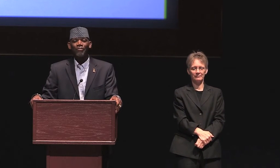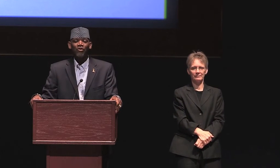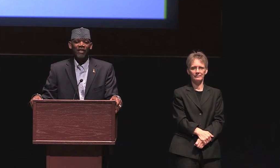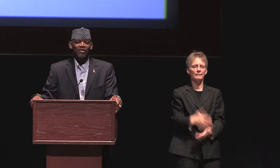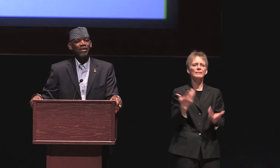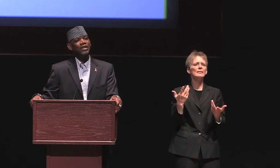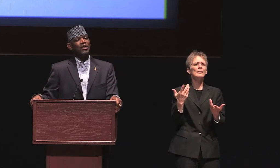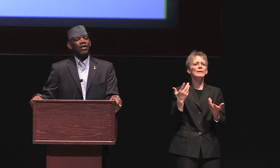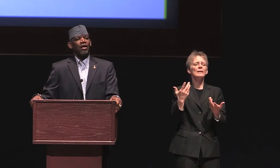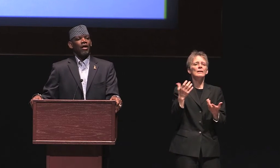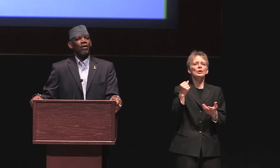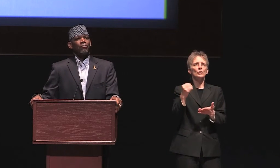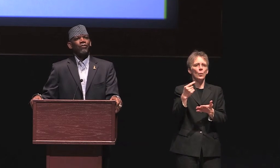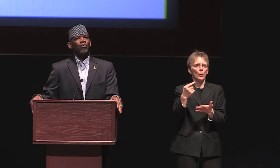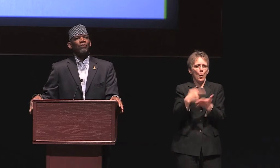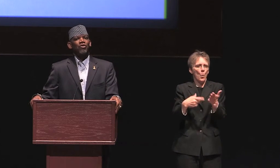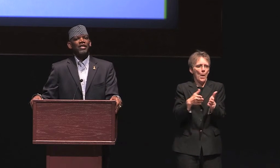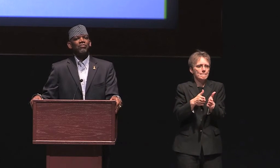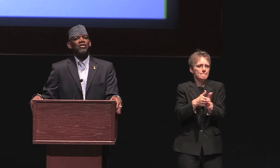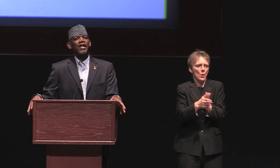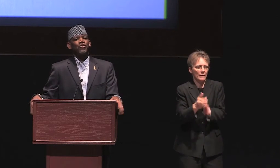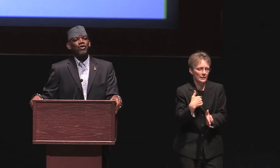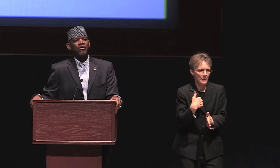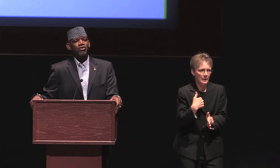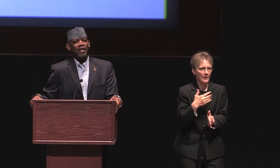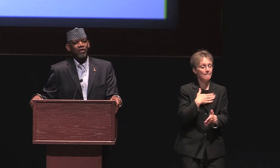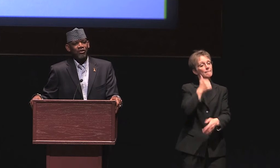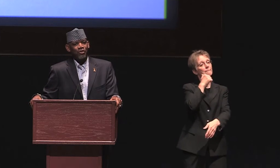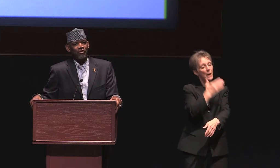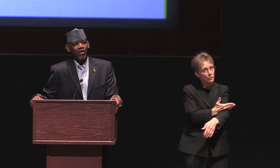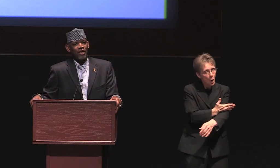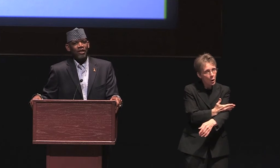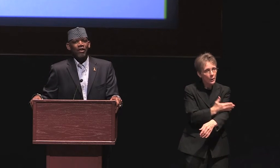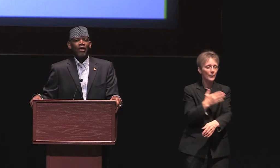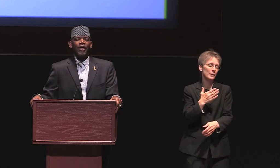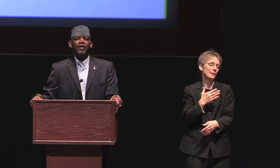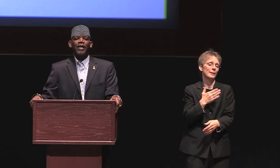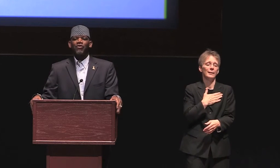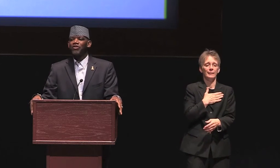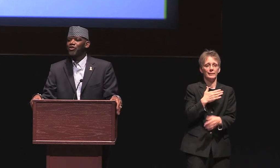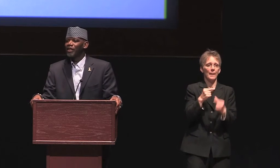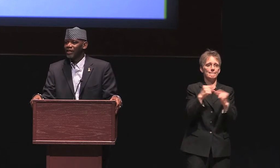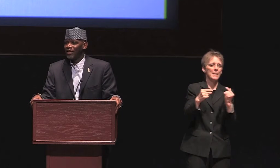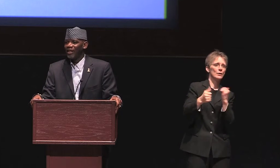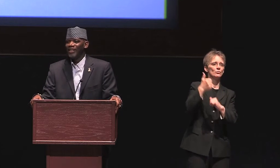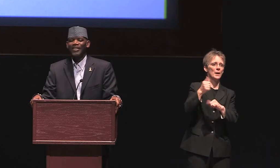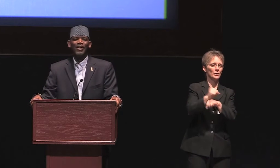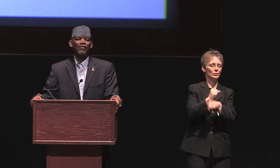So what motivates me? What motivates me is my daughter, who's my greatest work of art, and my greatest